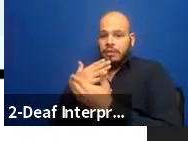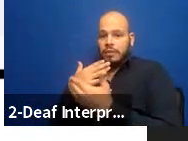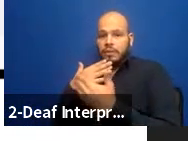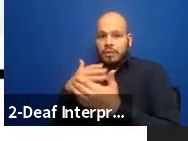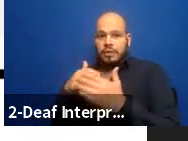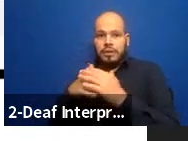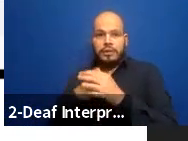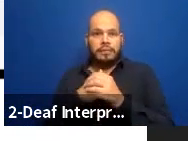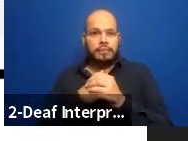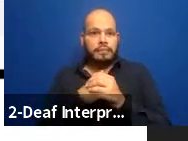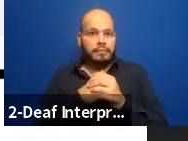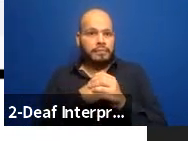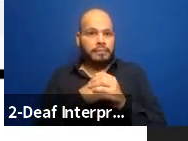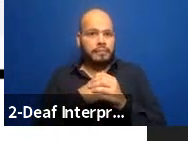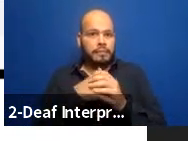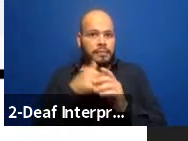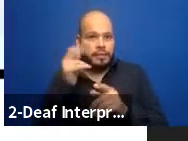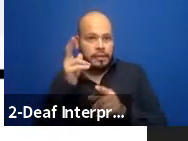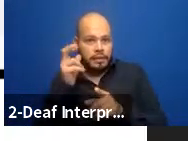Everyone hear me?